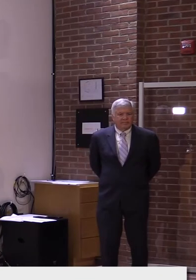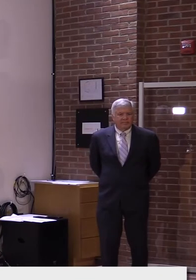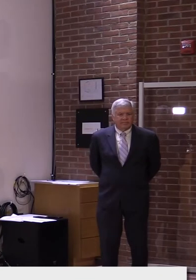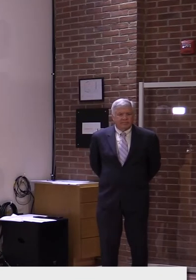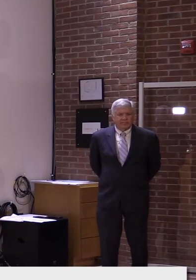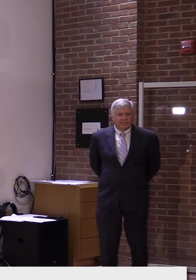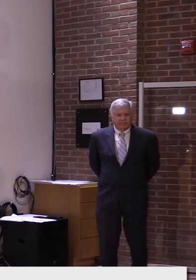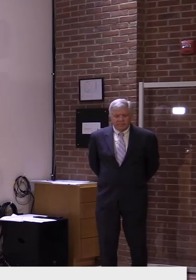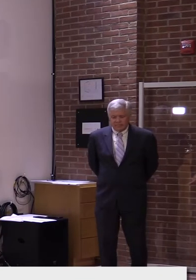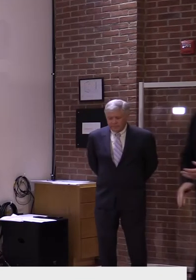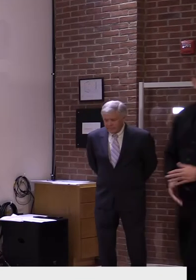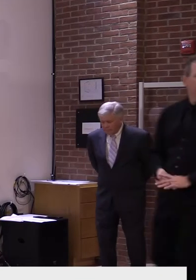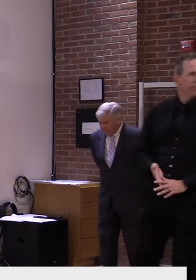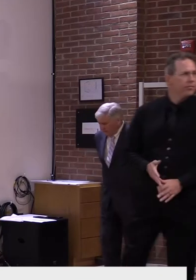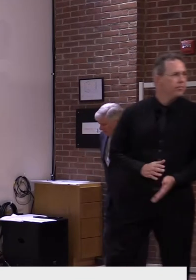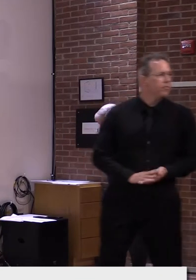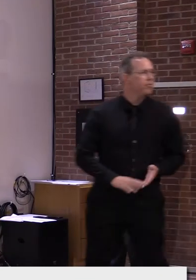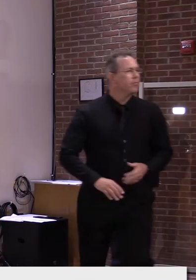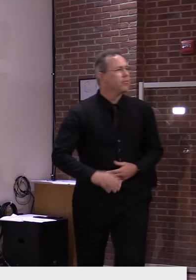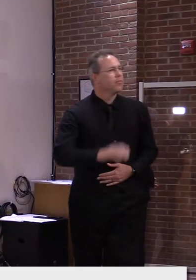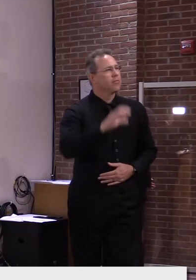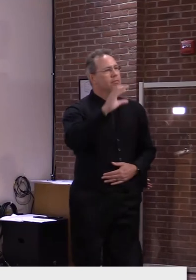Andrew McGregor, Caledonian Record.